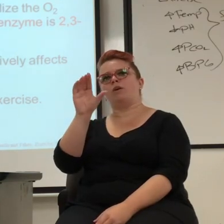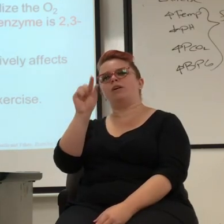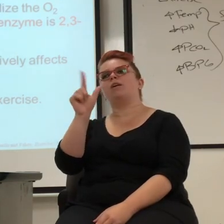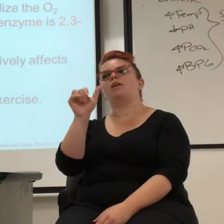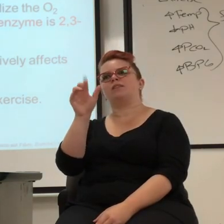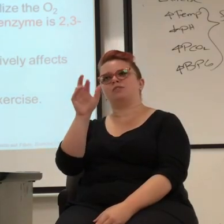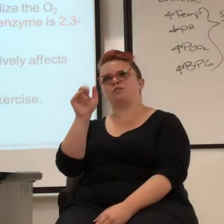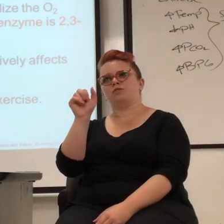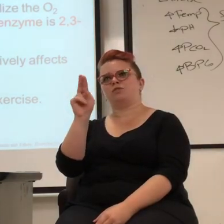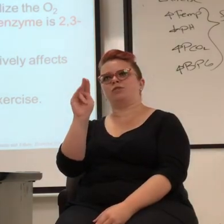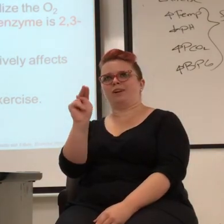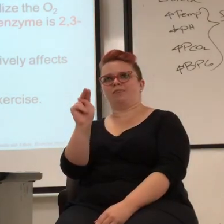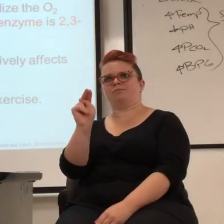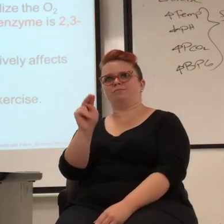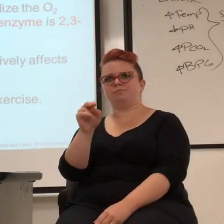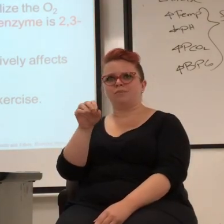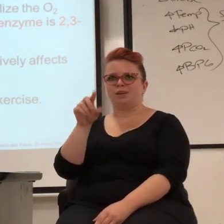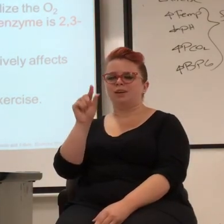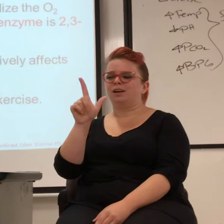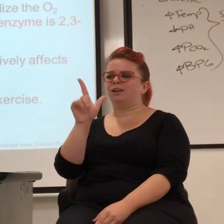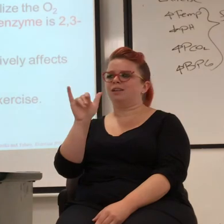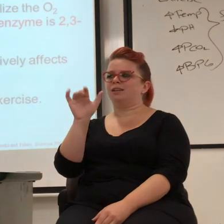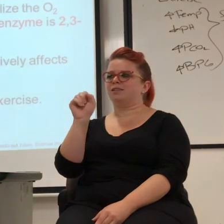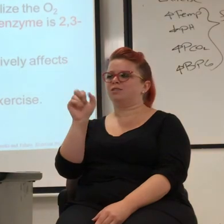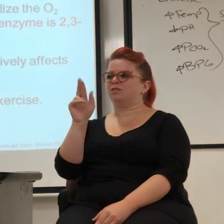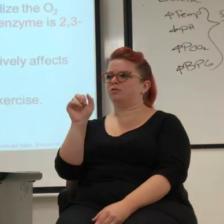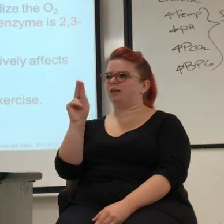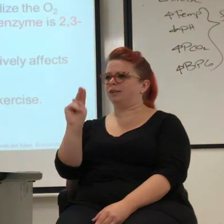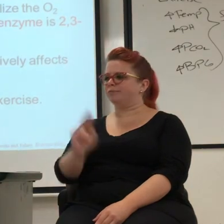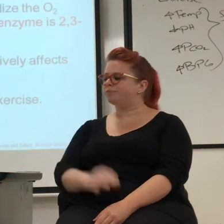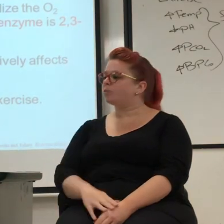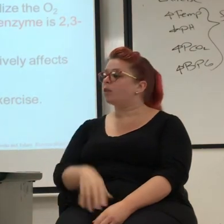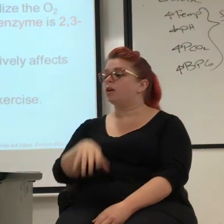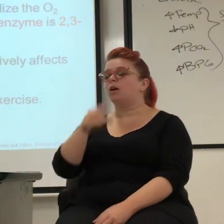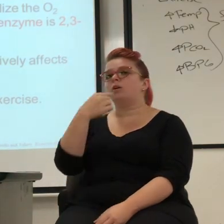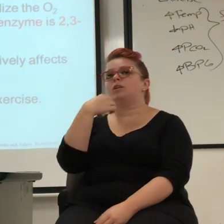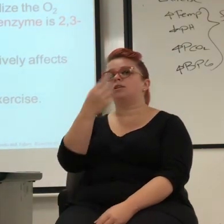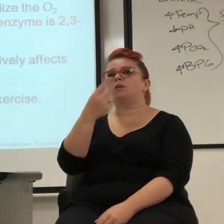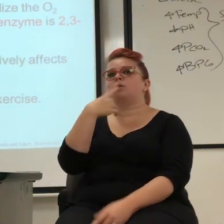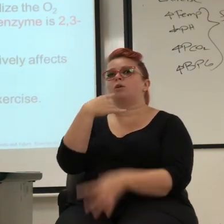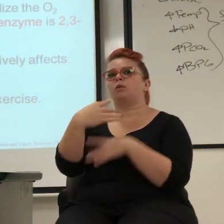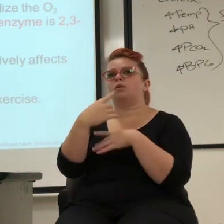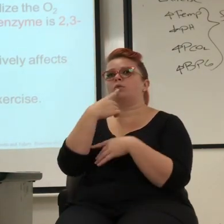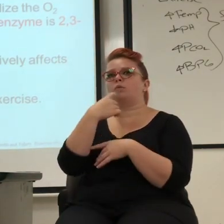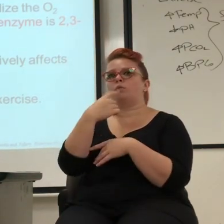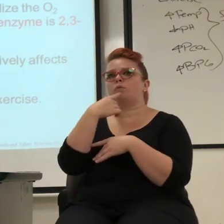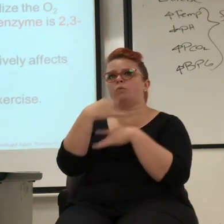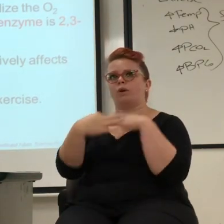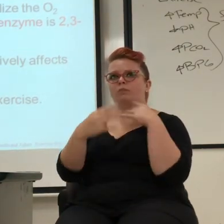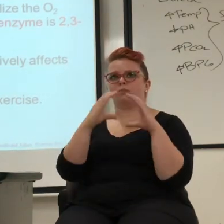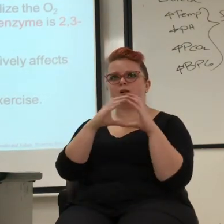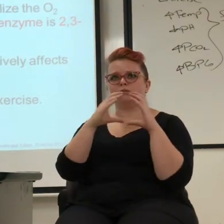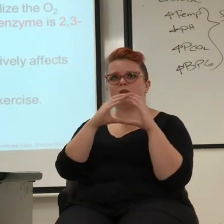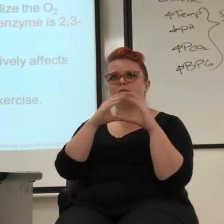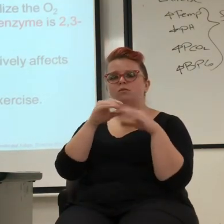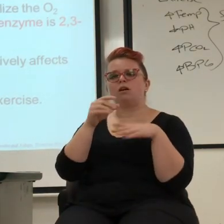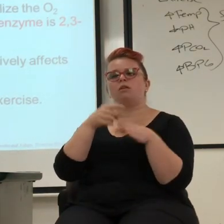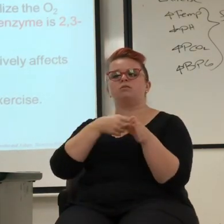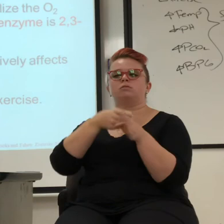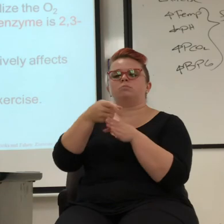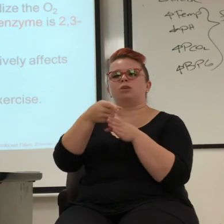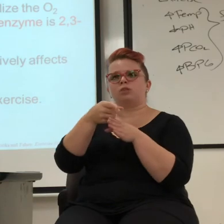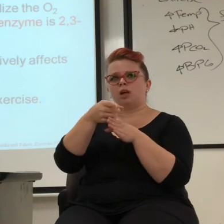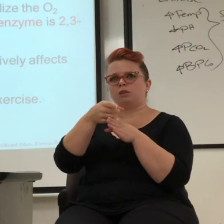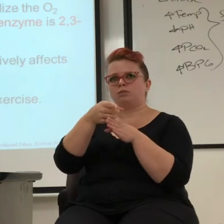Okay. So this is what I was telling you about how the red blood cells, they're specialized for non-oxidative metabolism. They don't have any